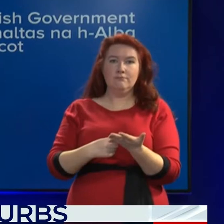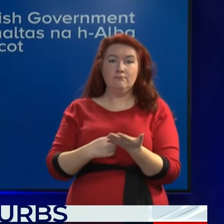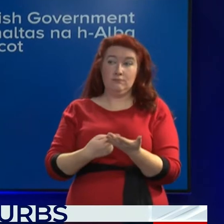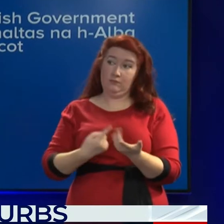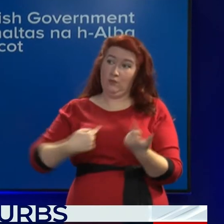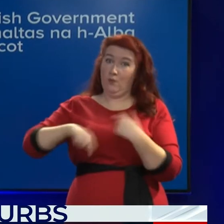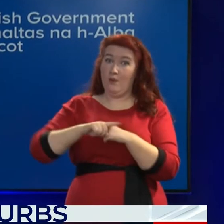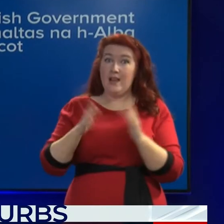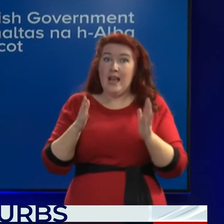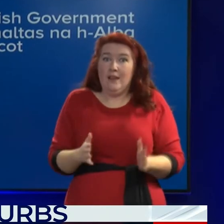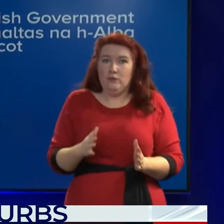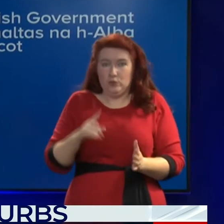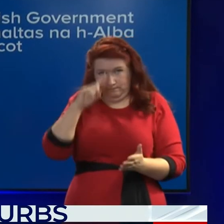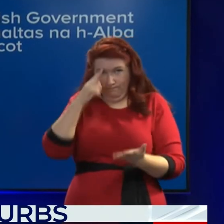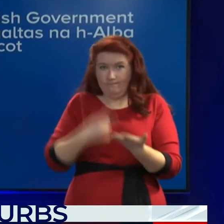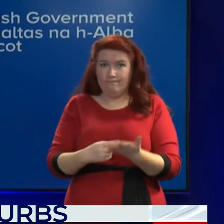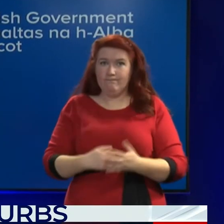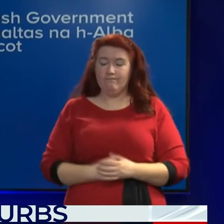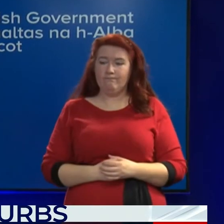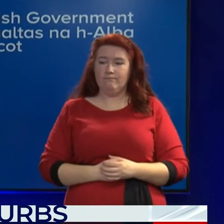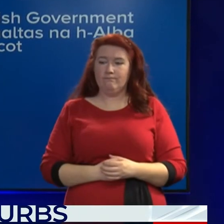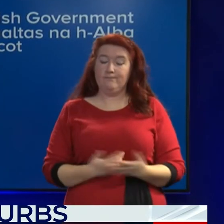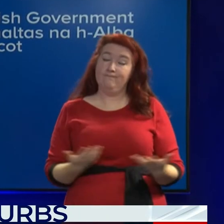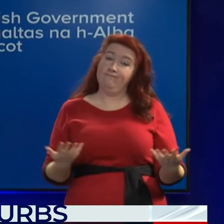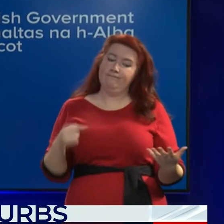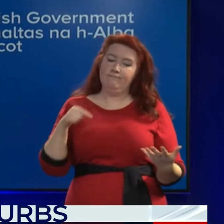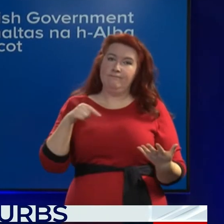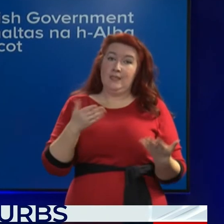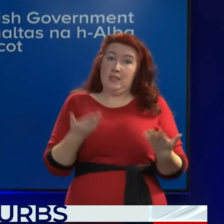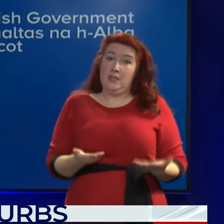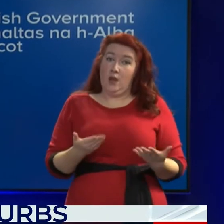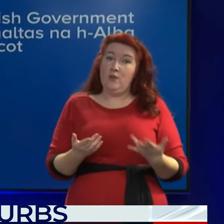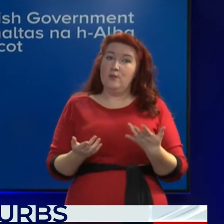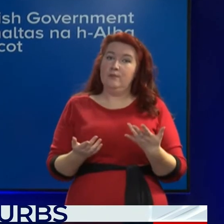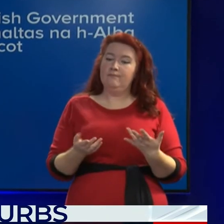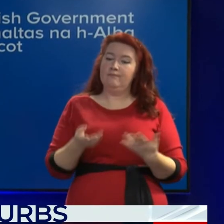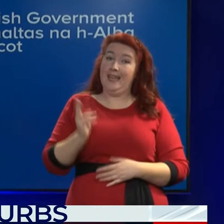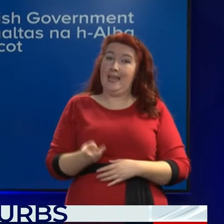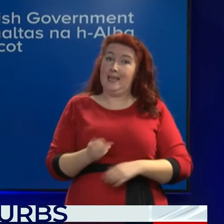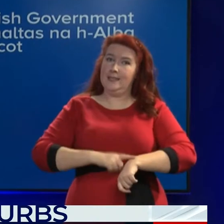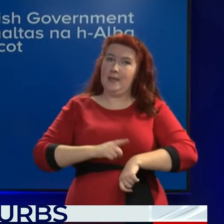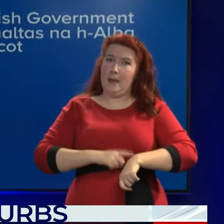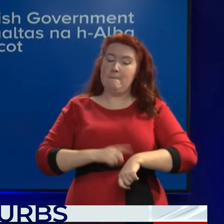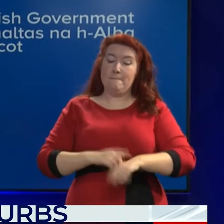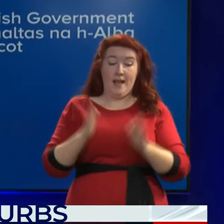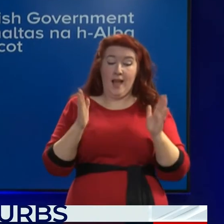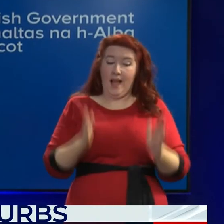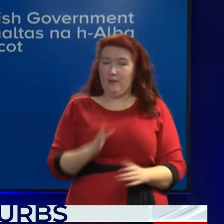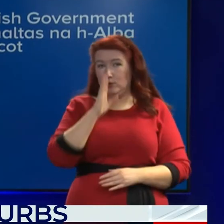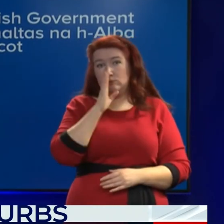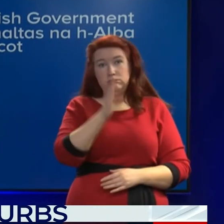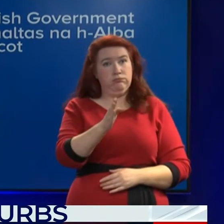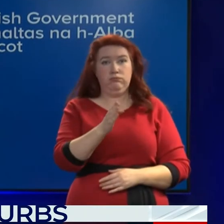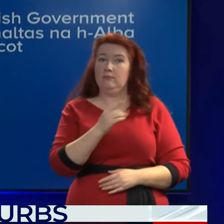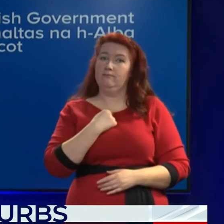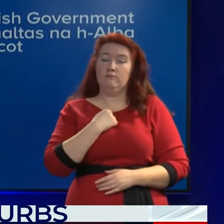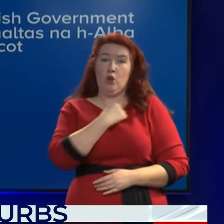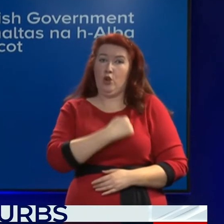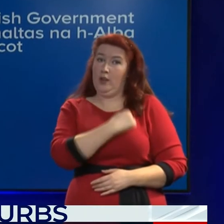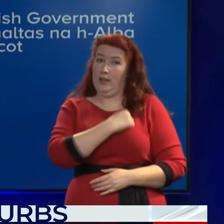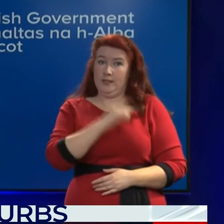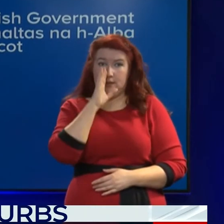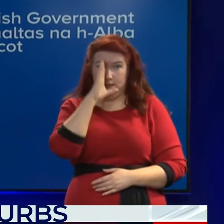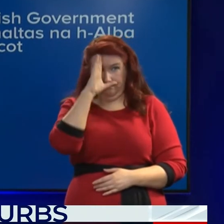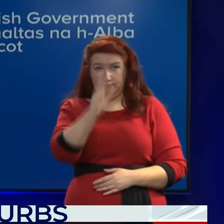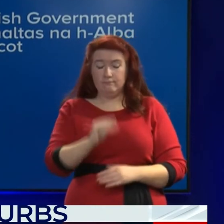we have had to make. I'm afraid this is another moment when such frankness is really important. The